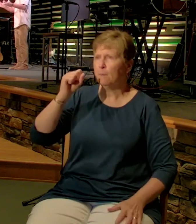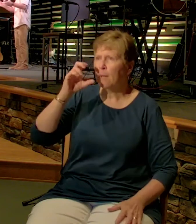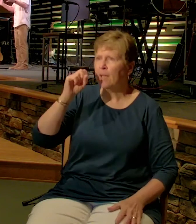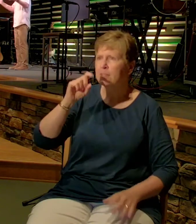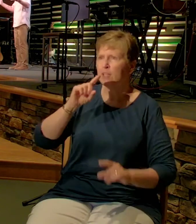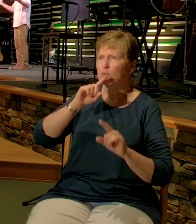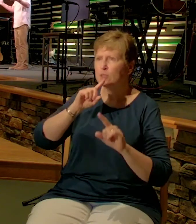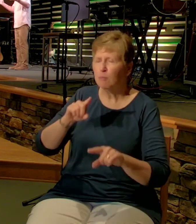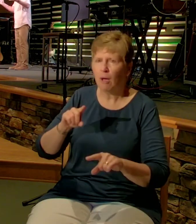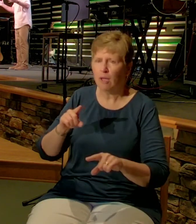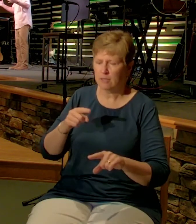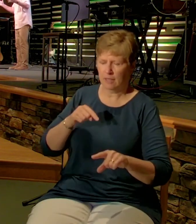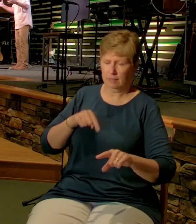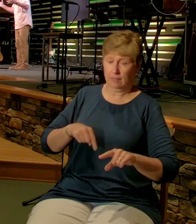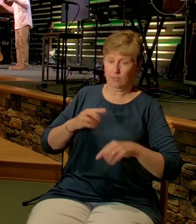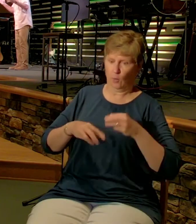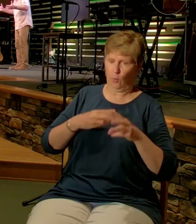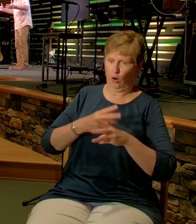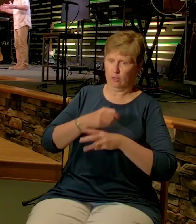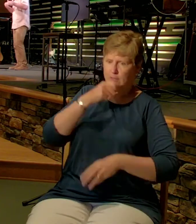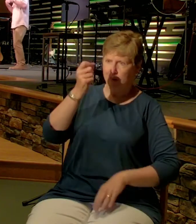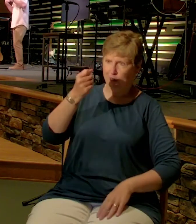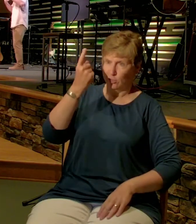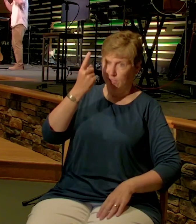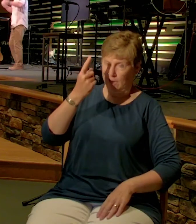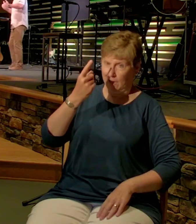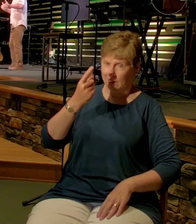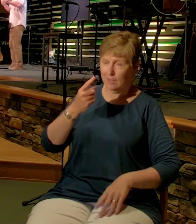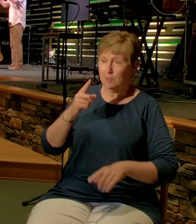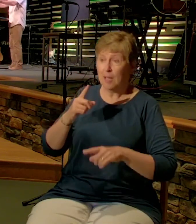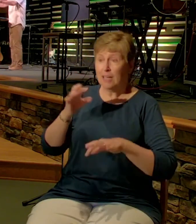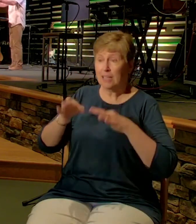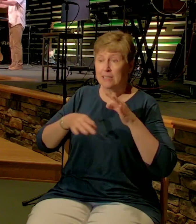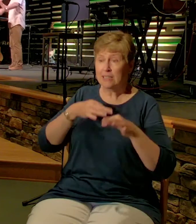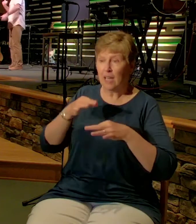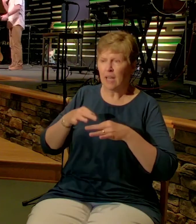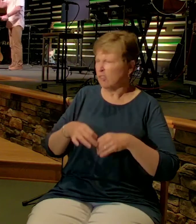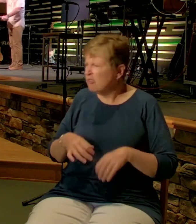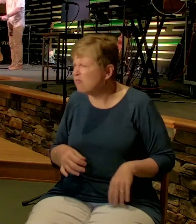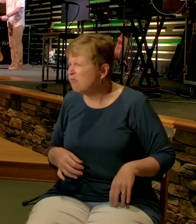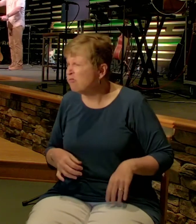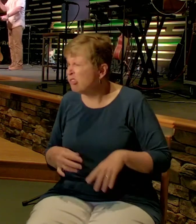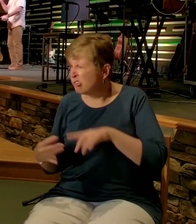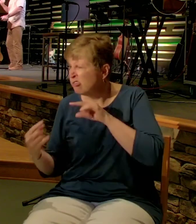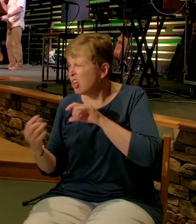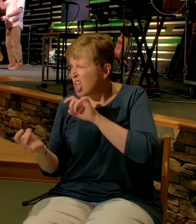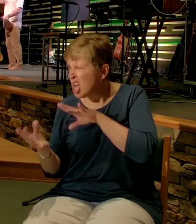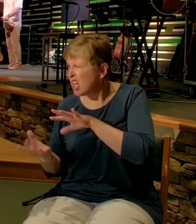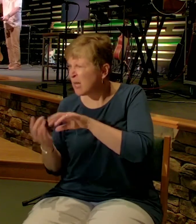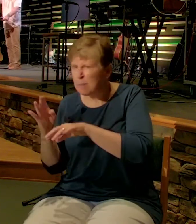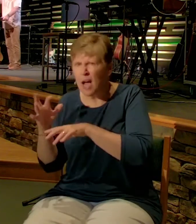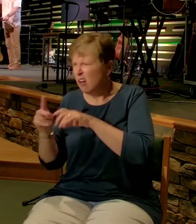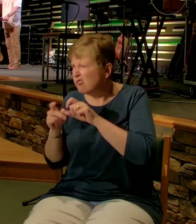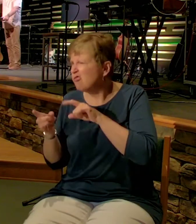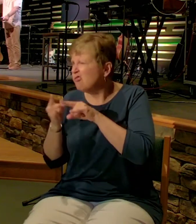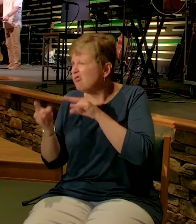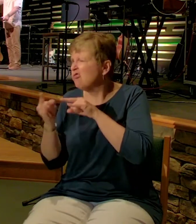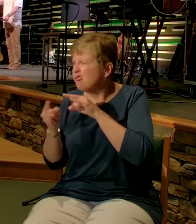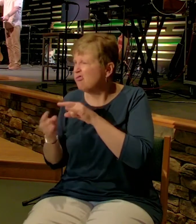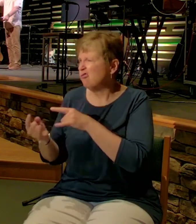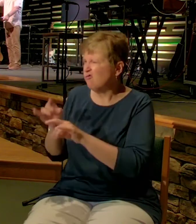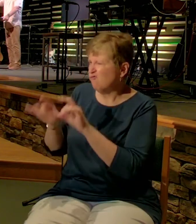frankly, this world doesn't understand. Because instead of reciprocating and hating them back, despising them